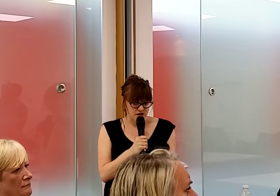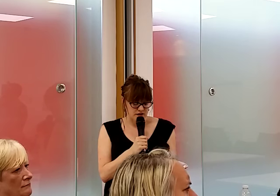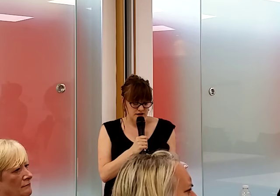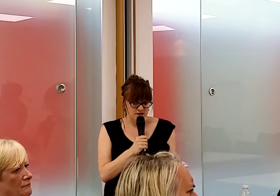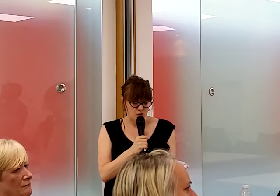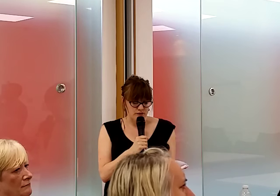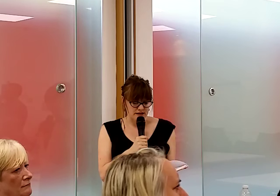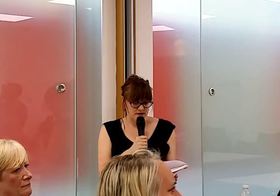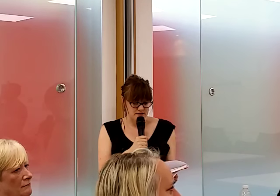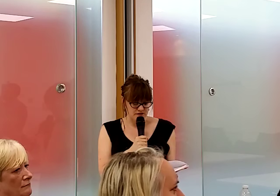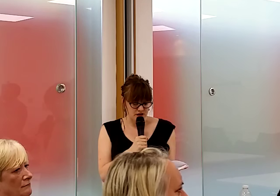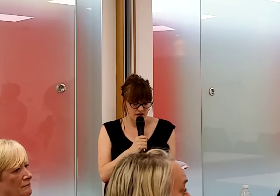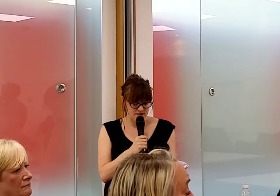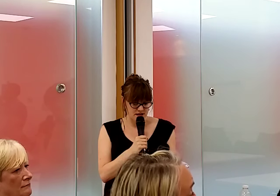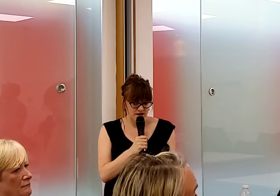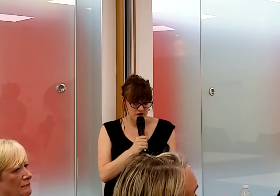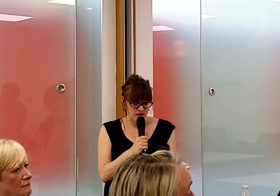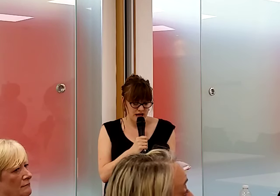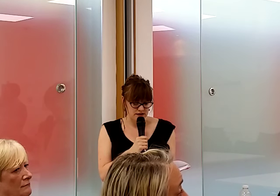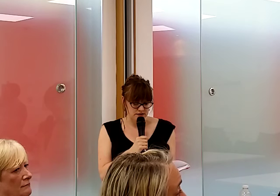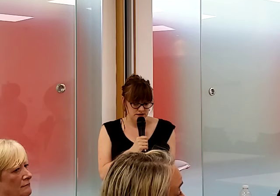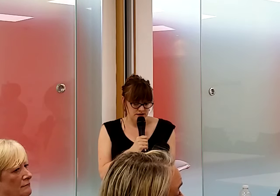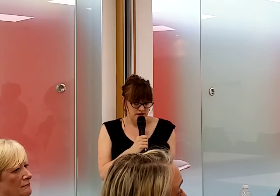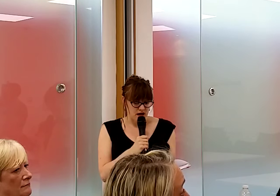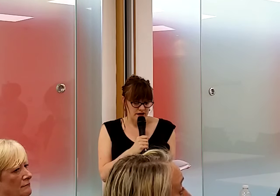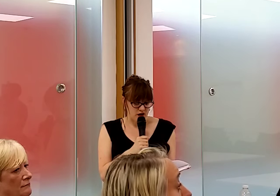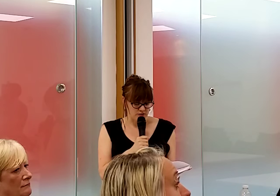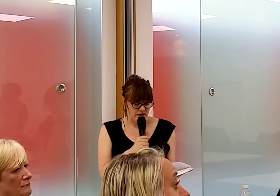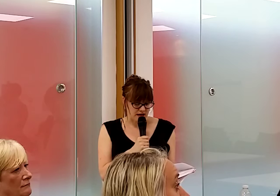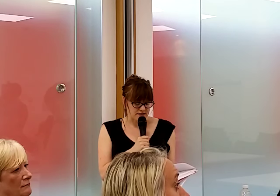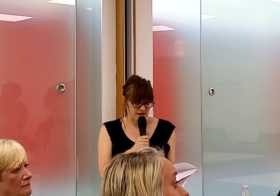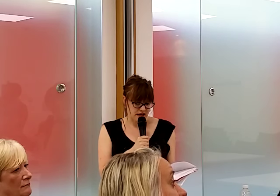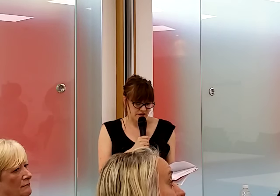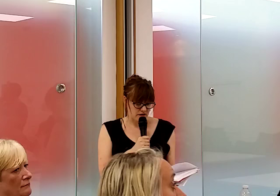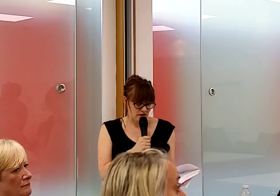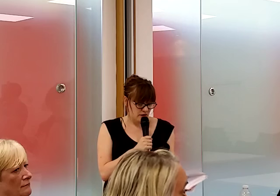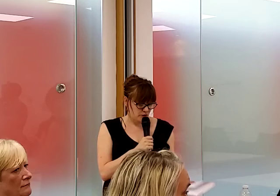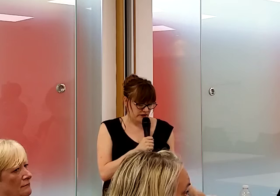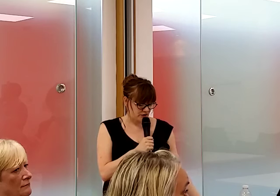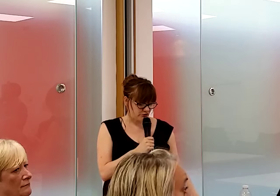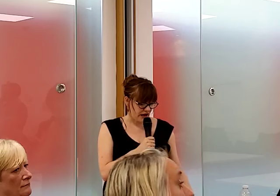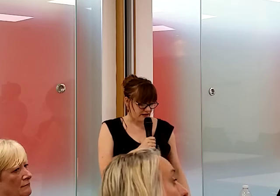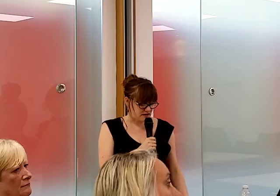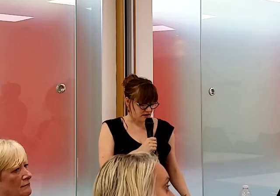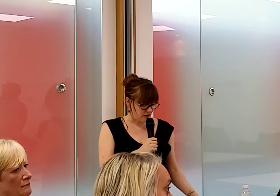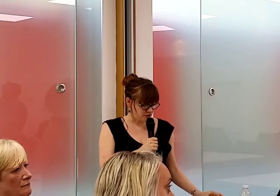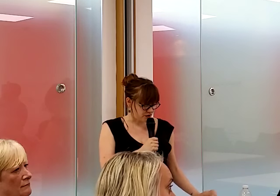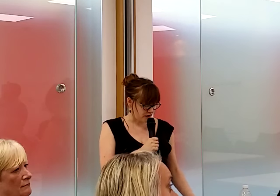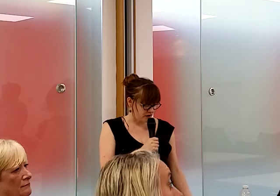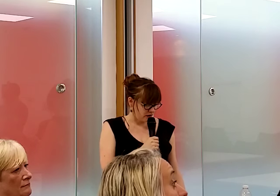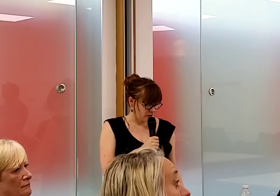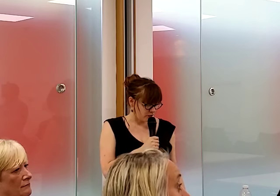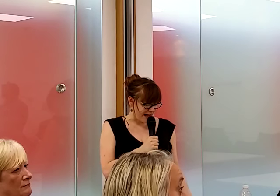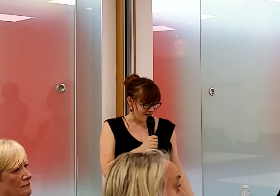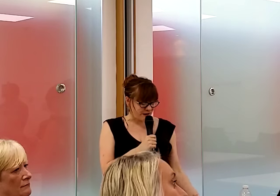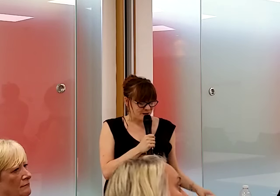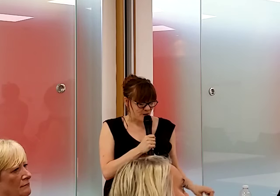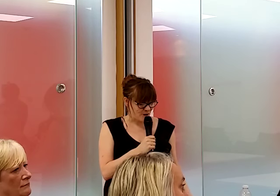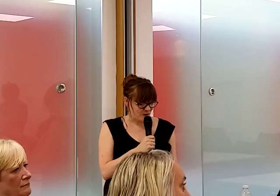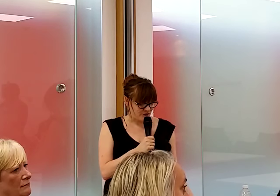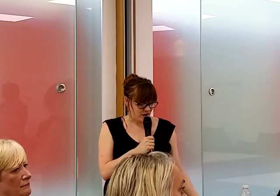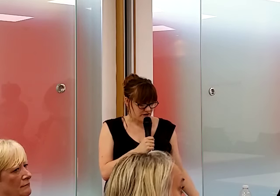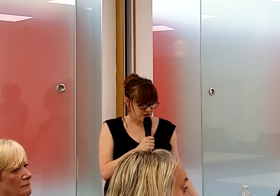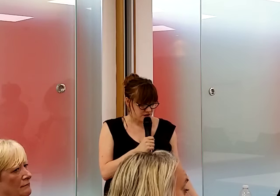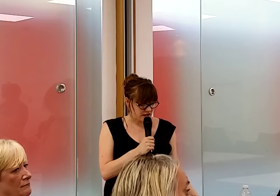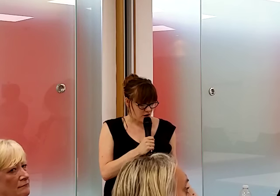that caring for each other is what makes us civilized and humane. I hope that, together, we can create a culture where